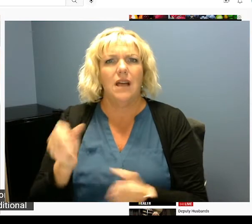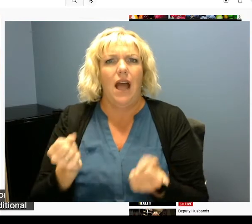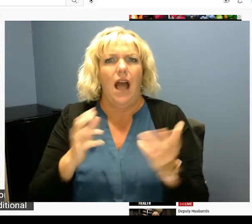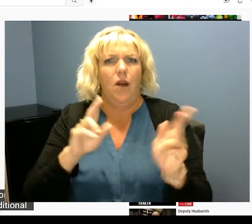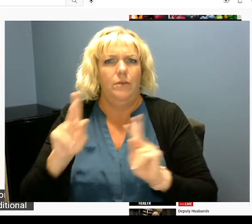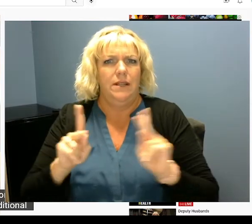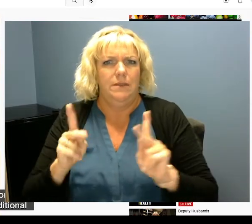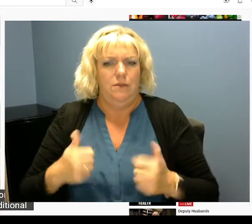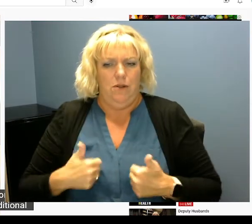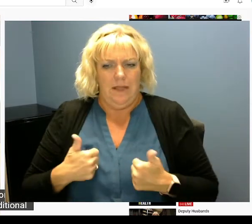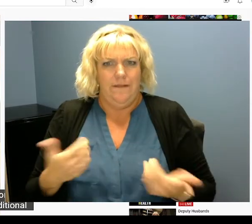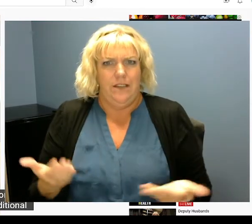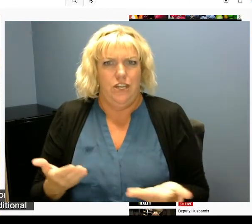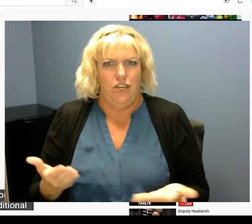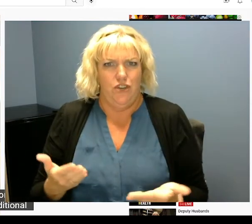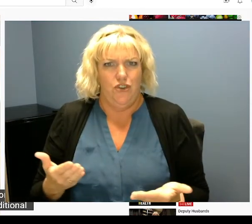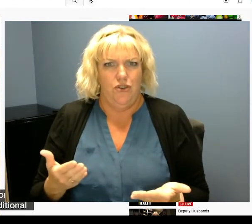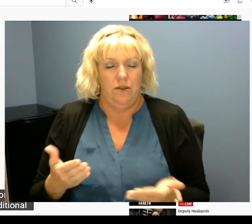two hemispheres, because